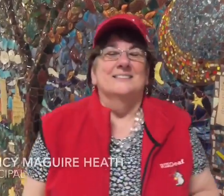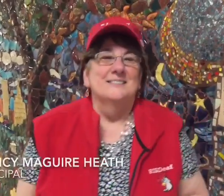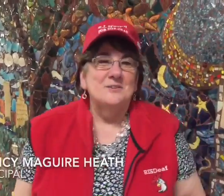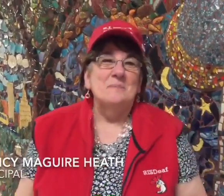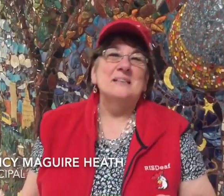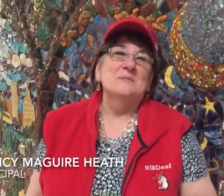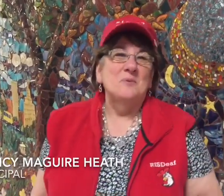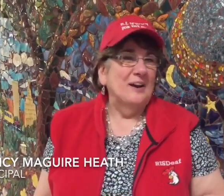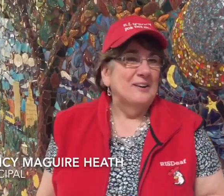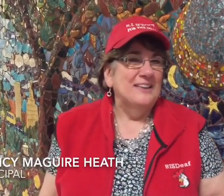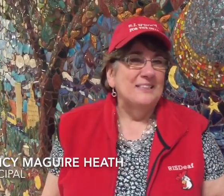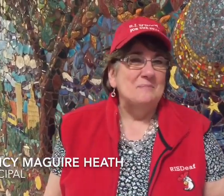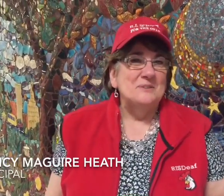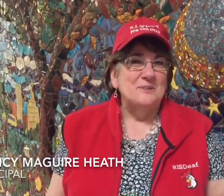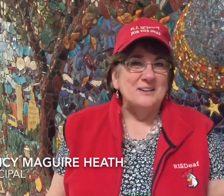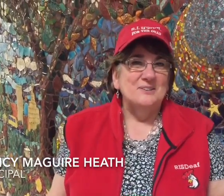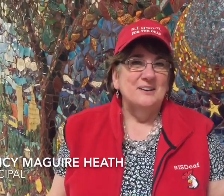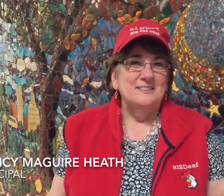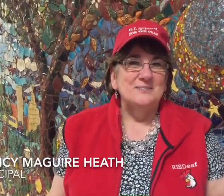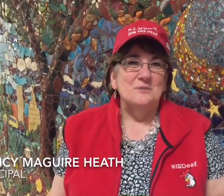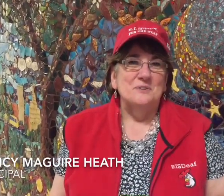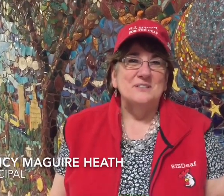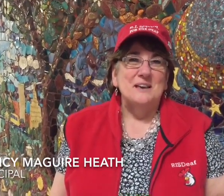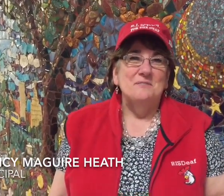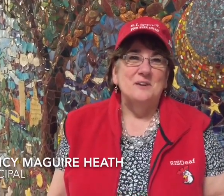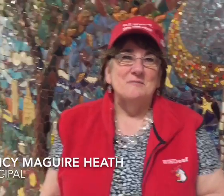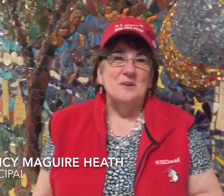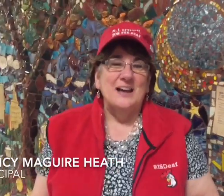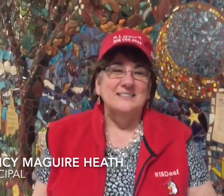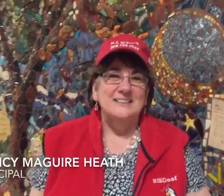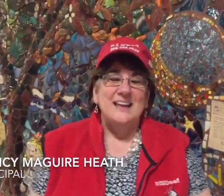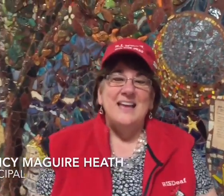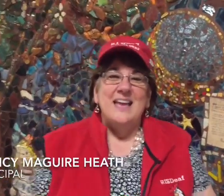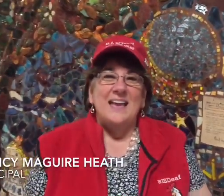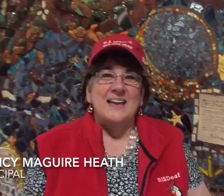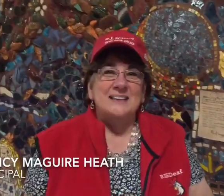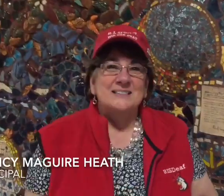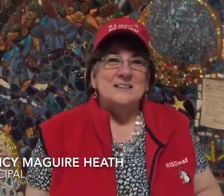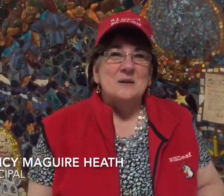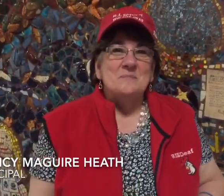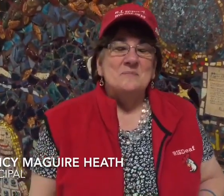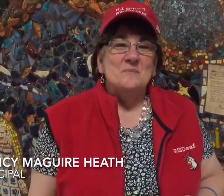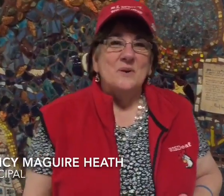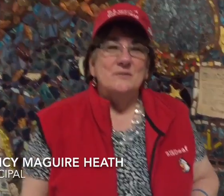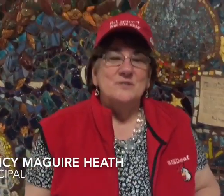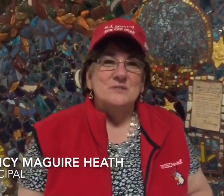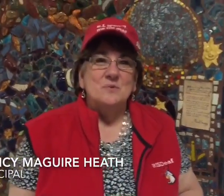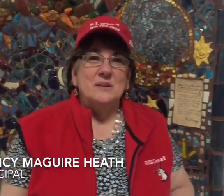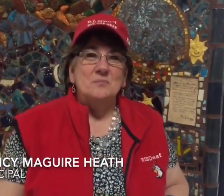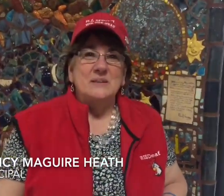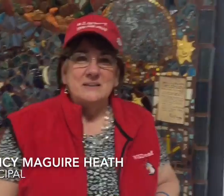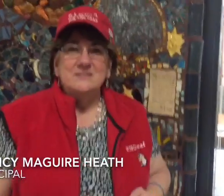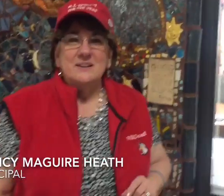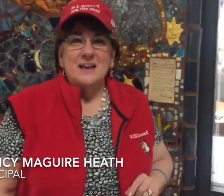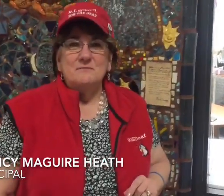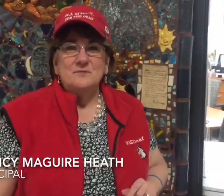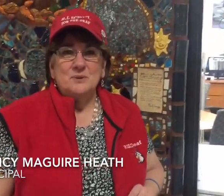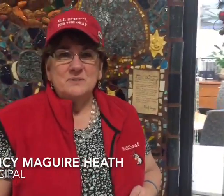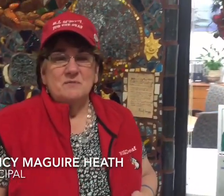So I'm Nancy McGuire-Heath. I'm the director at the School for the Deaf here in Rhode Island. And we're just really pleased to have Joseph